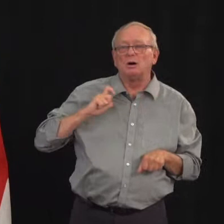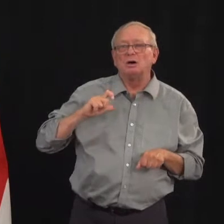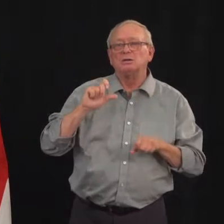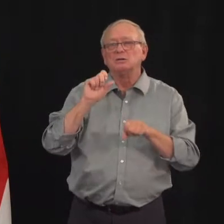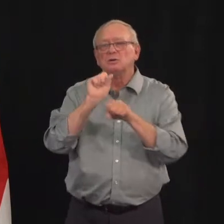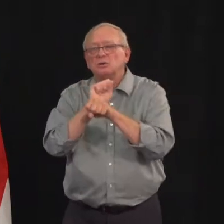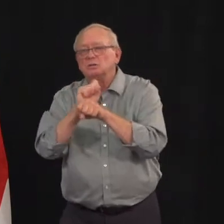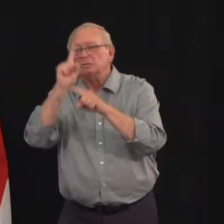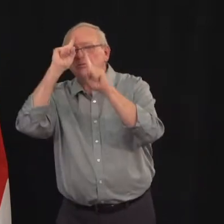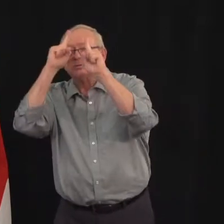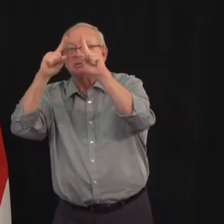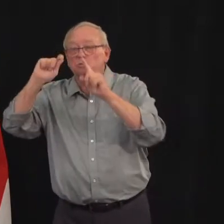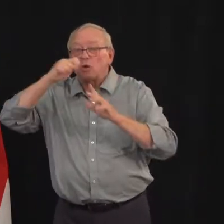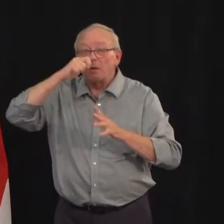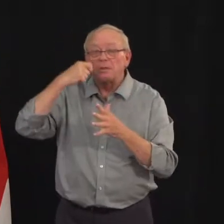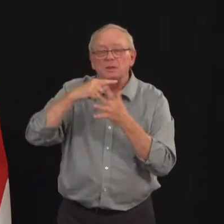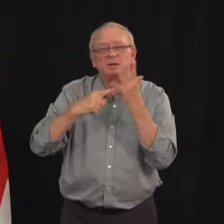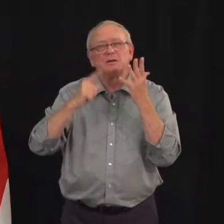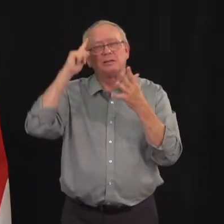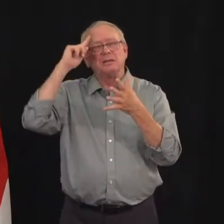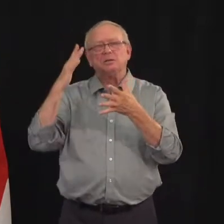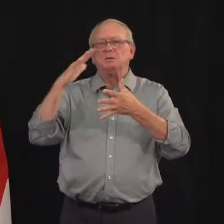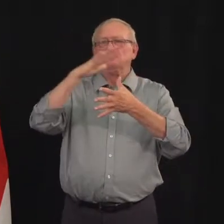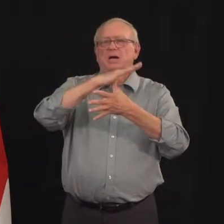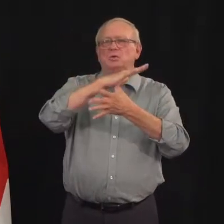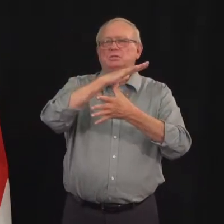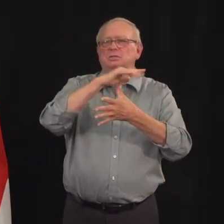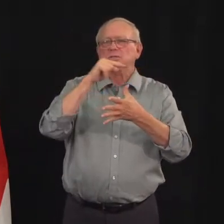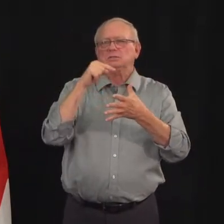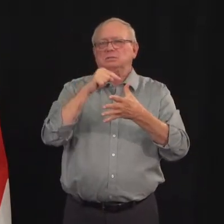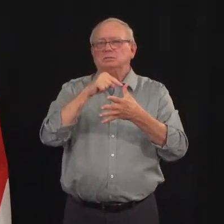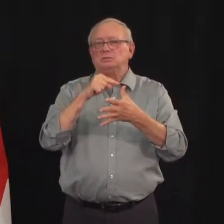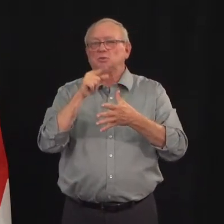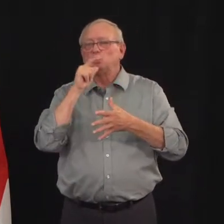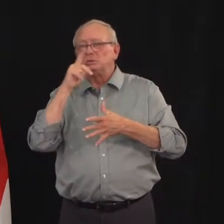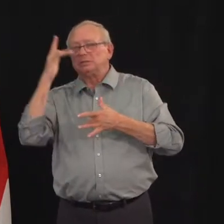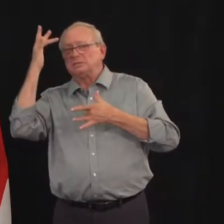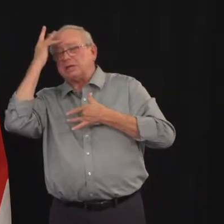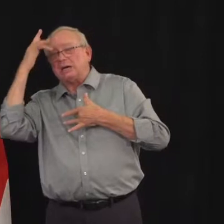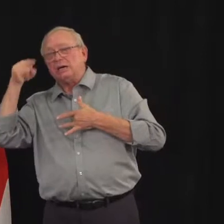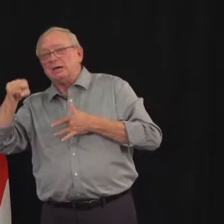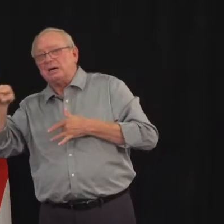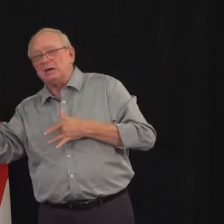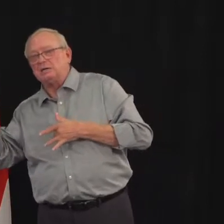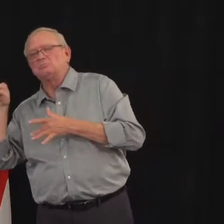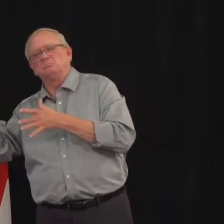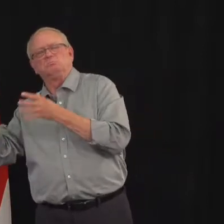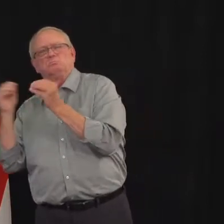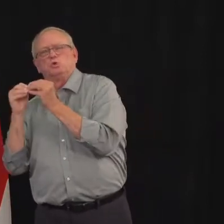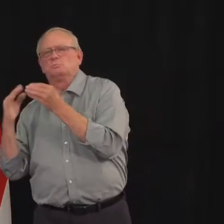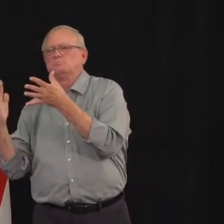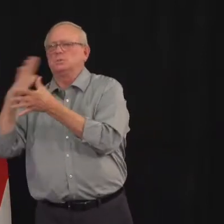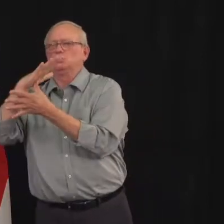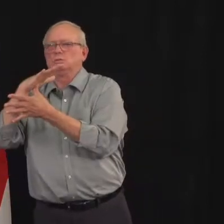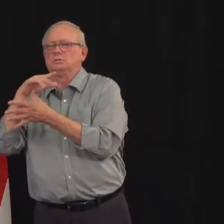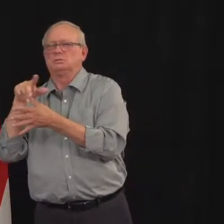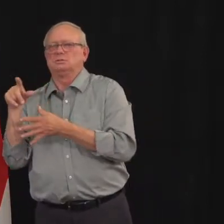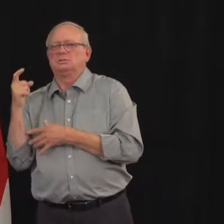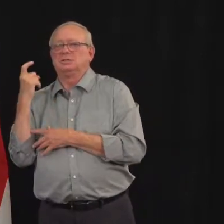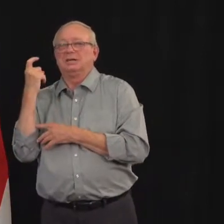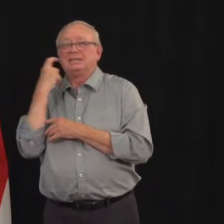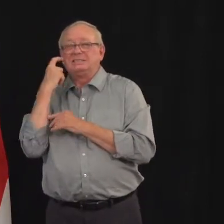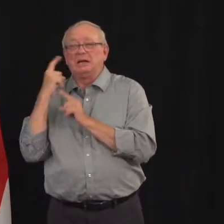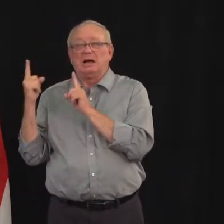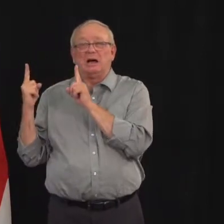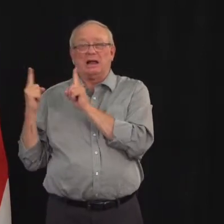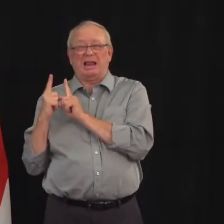make sure that those who have symptoms, those who are close contacts of cases, and those who are part of an outbreak setting have a test